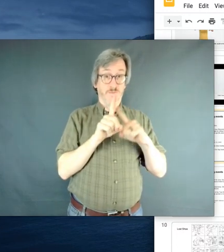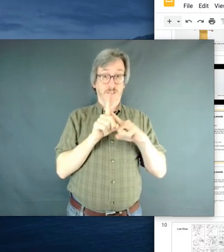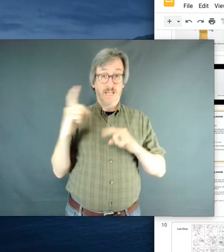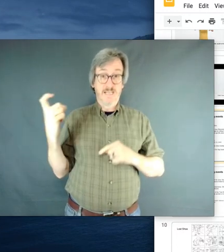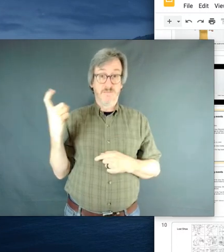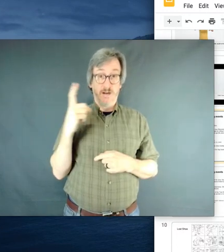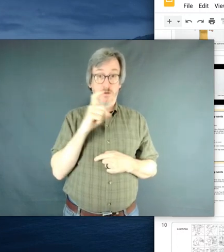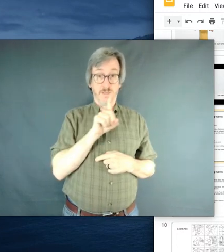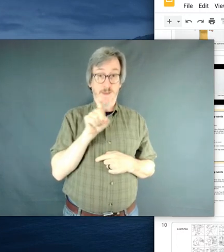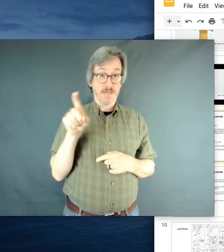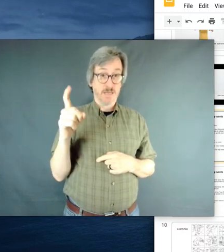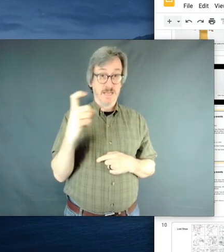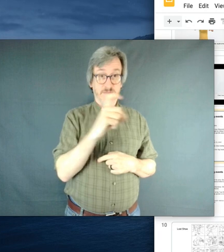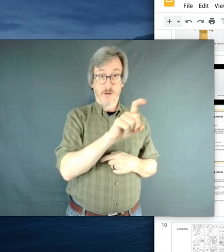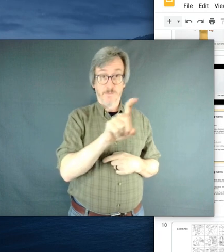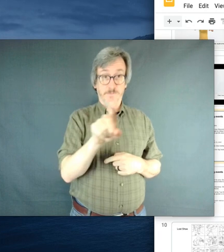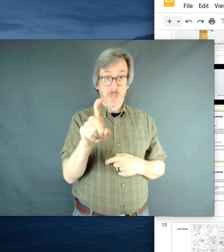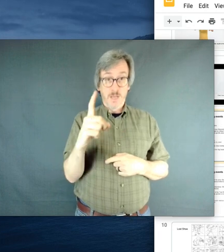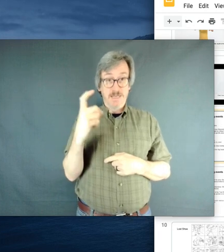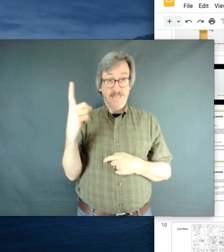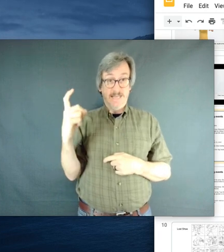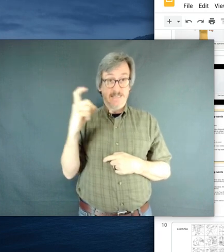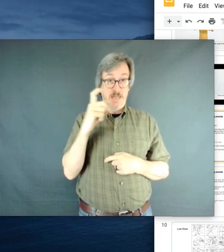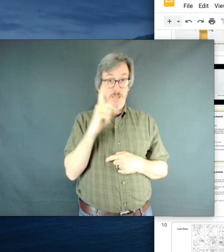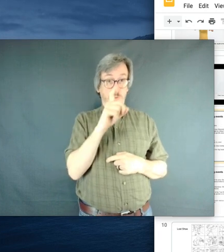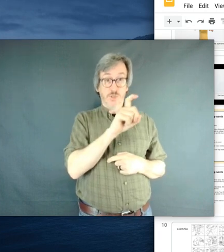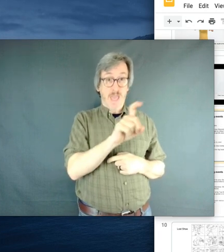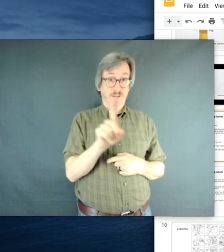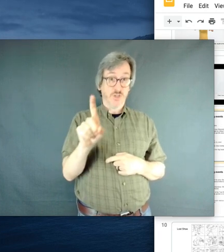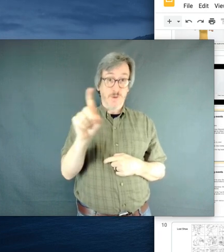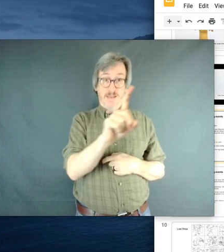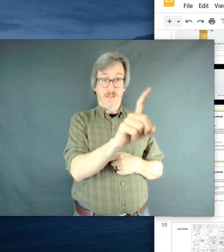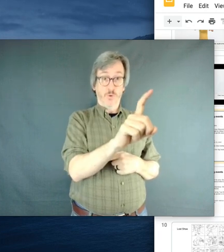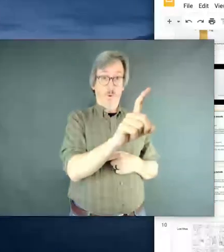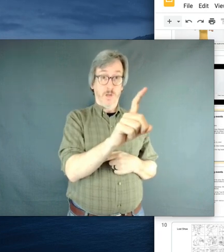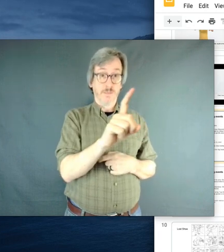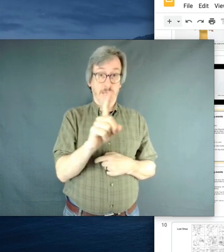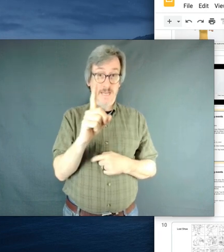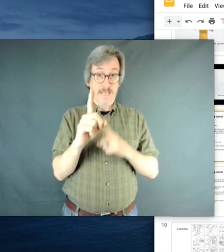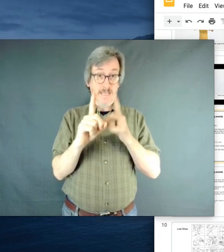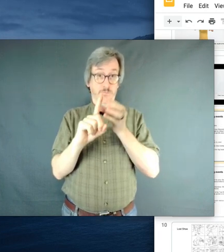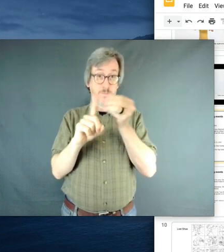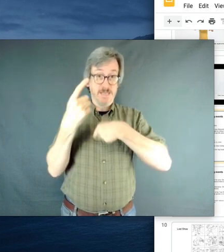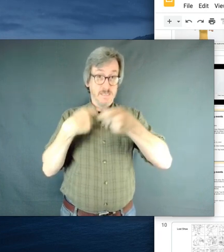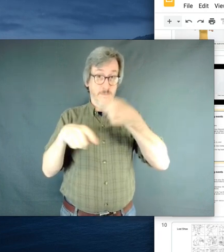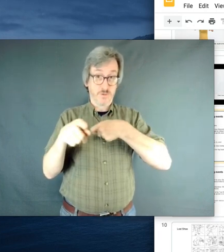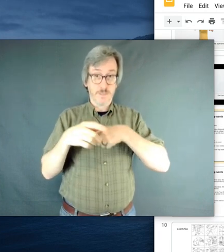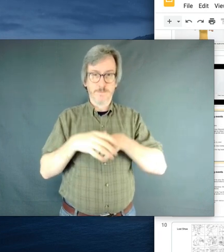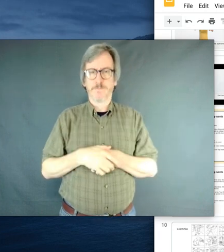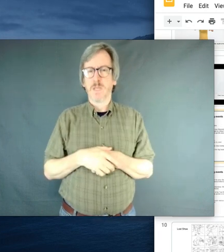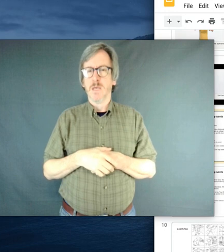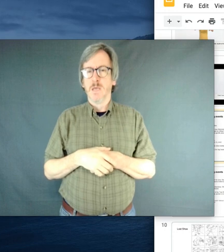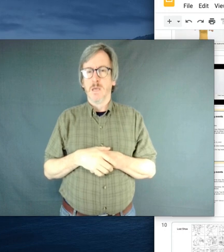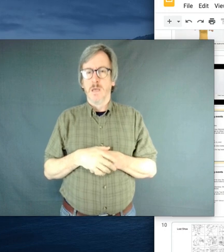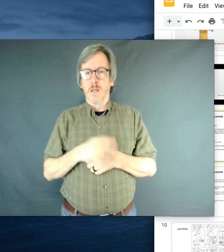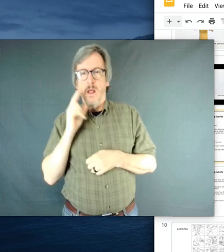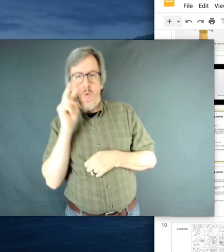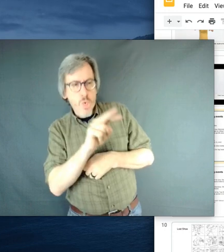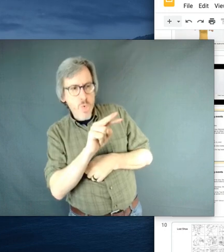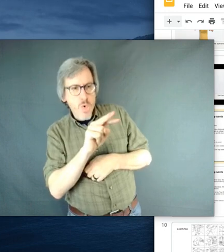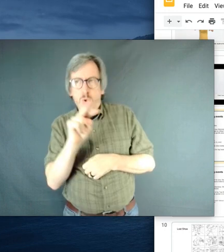right? So we've got the classifier, the semantic classifier, because you can have it do anything you want, and he replaces the person.